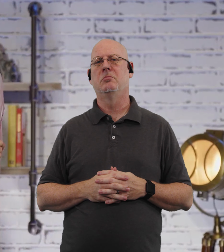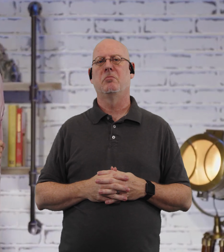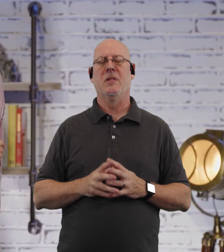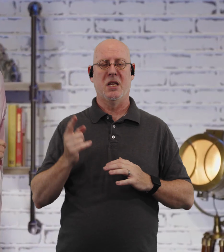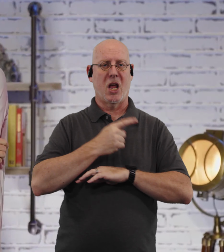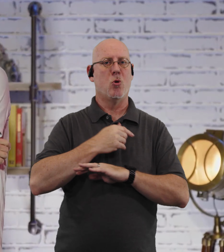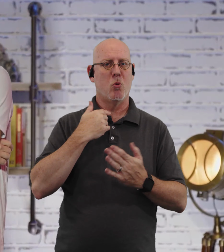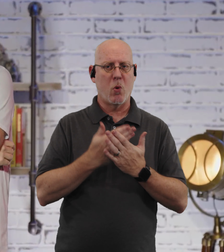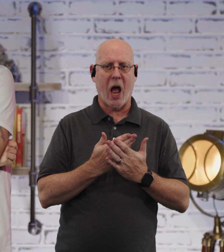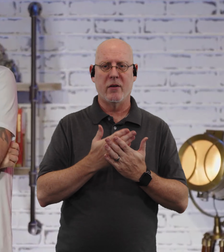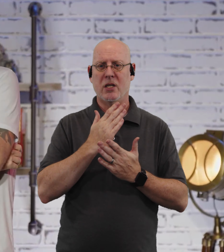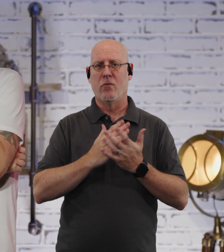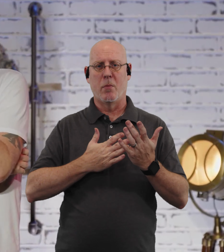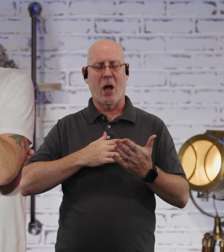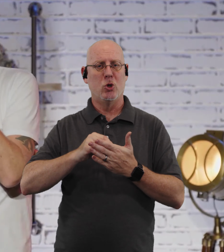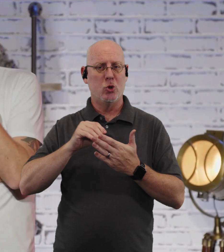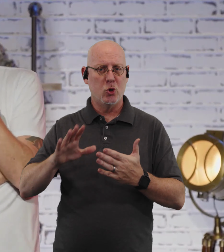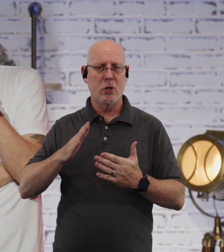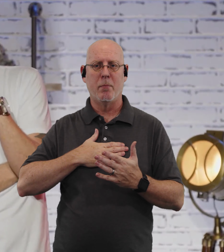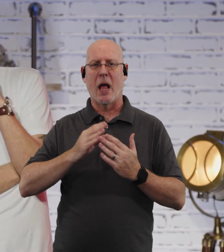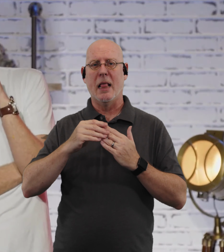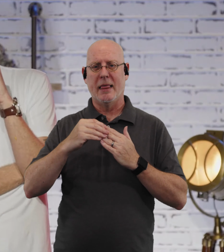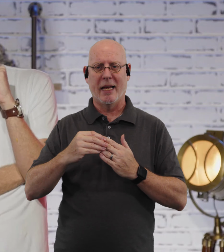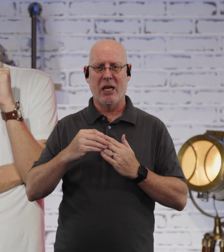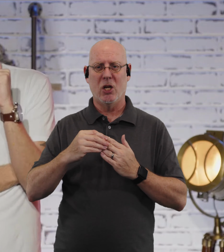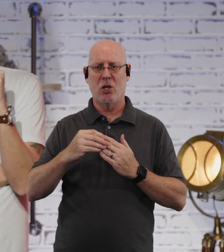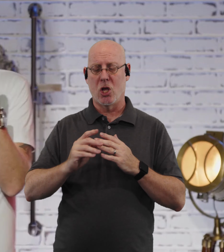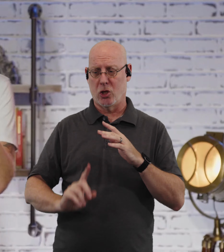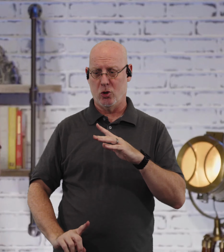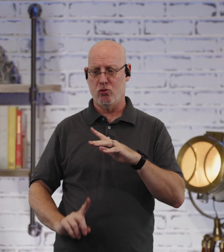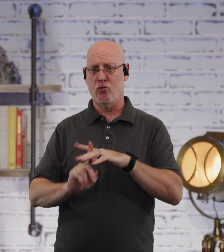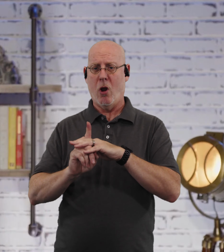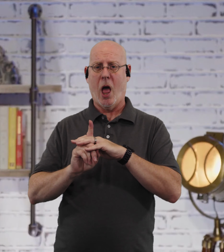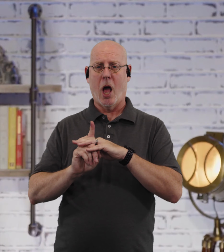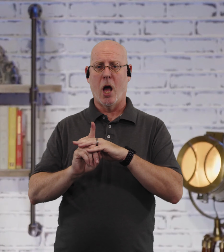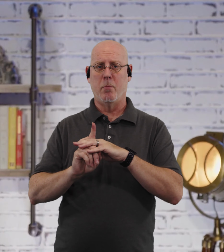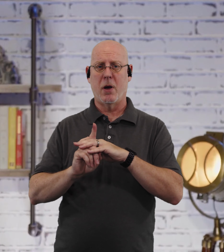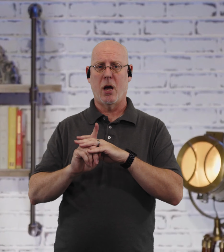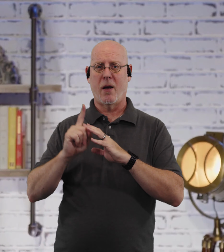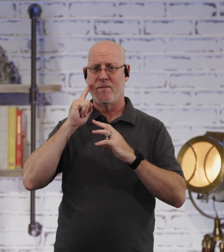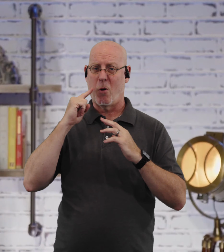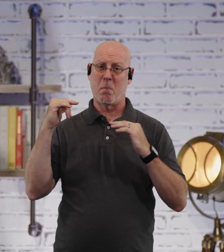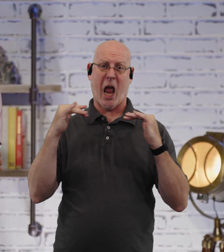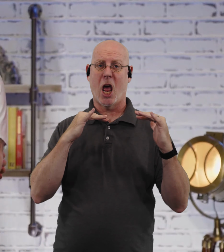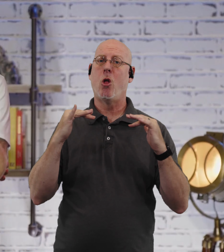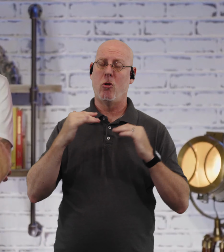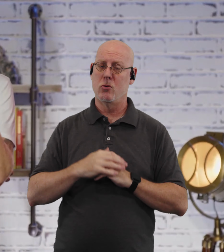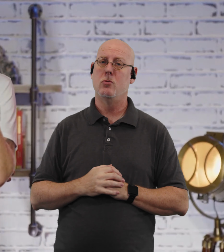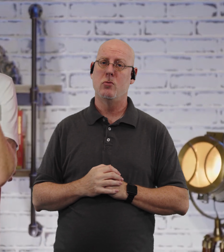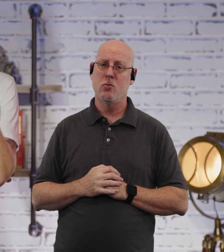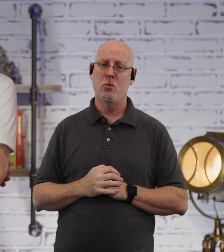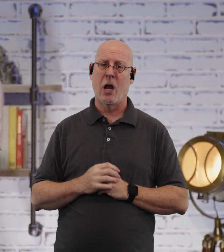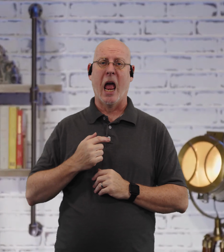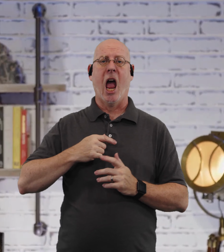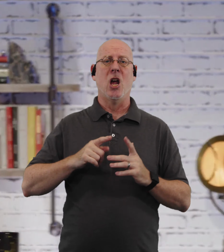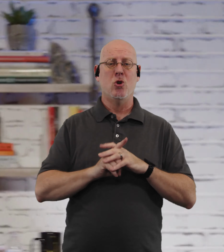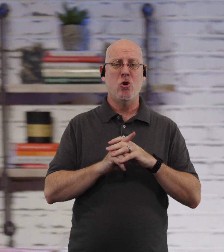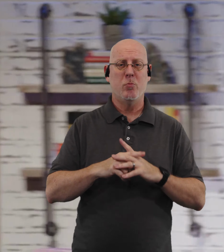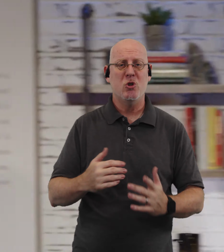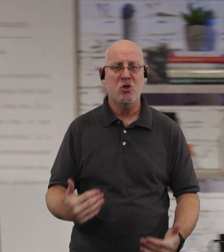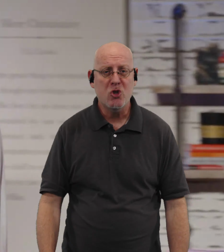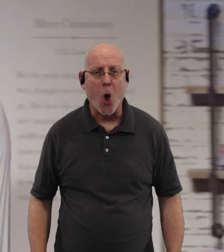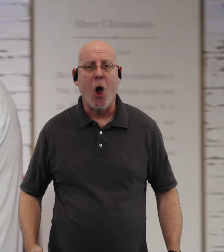And the day arrived, and some of my students and some of my leaders, they showed up for battle. Like, I showed up in